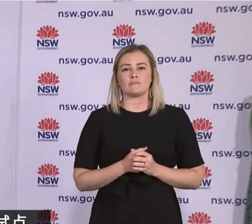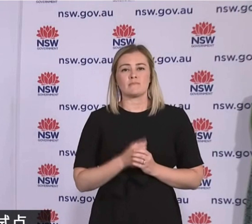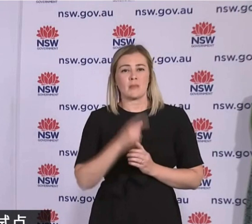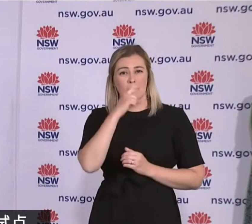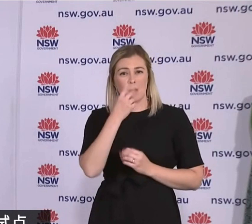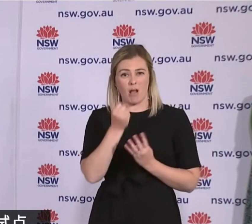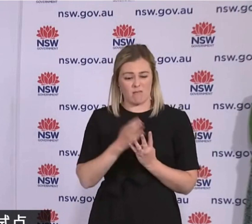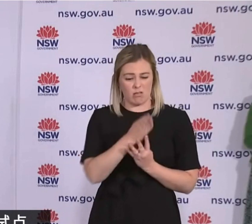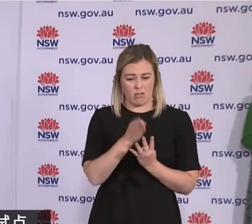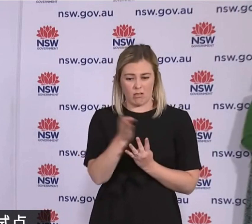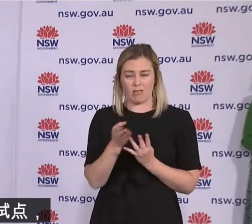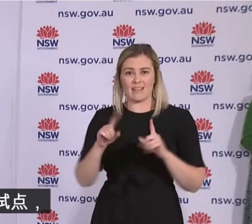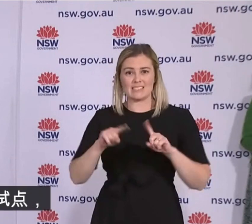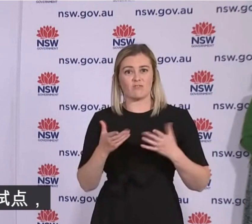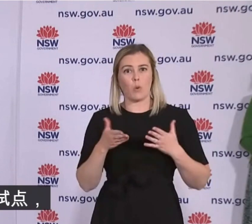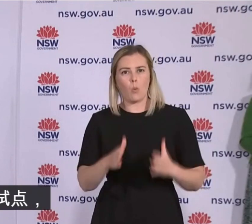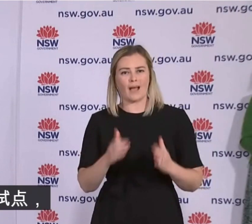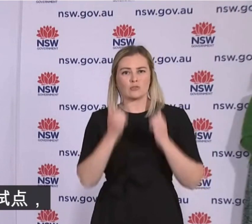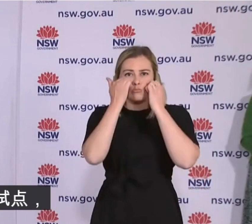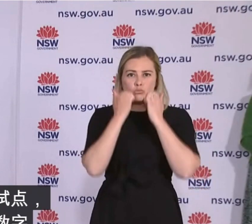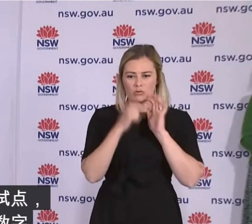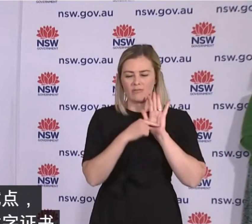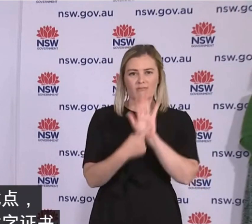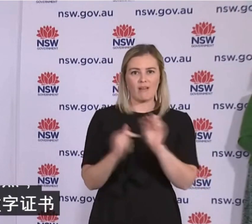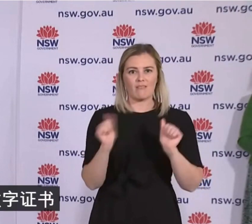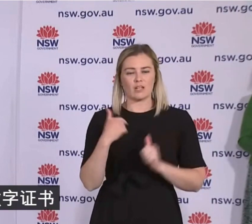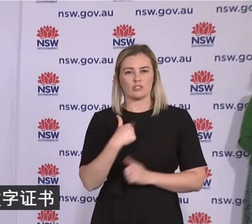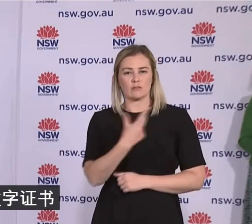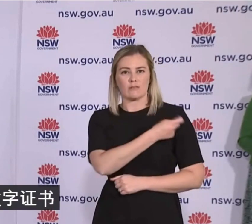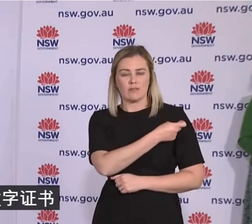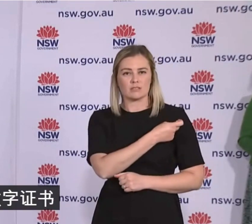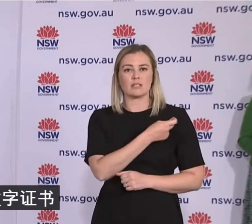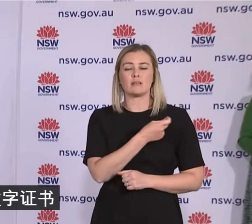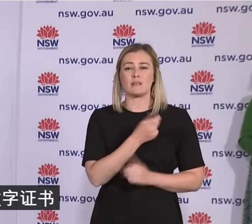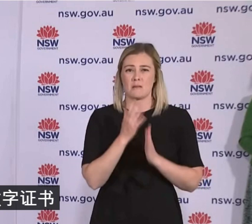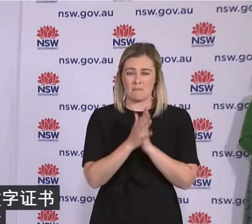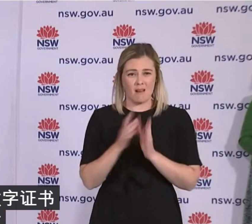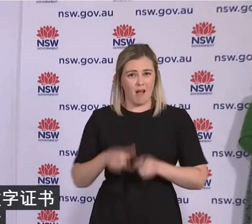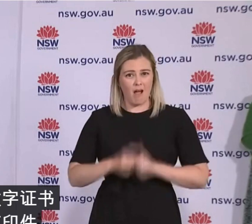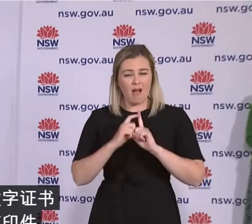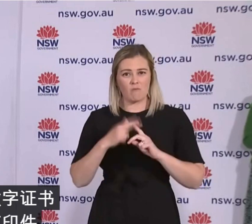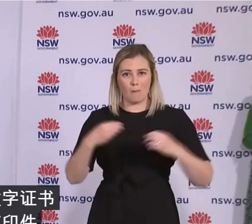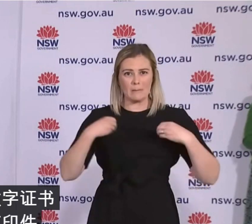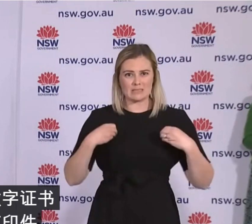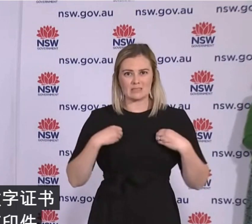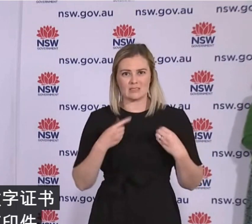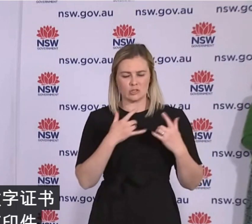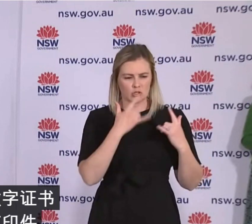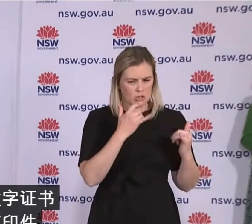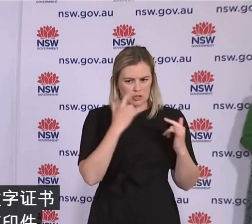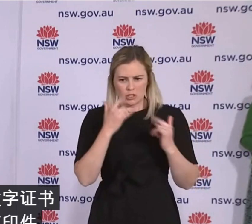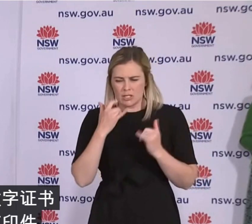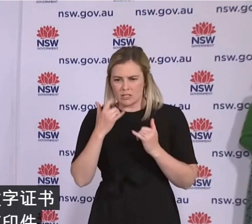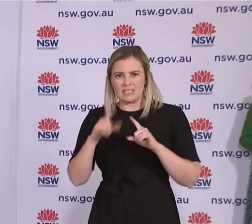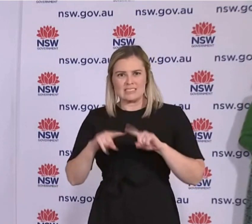status? Because as you pointed out, we'll be able to use the digital certificate for Medicare or this app or a printout. Have you spoken to